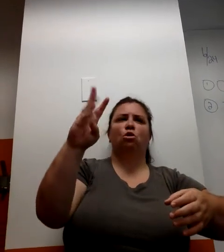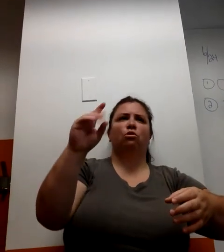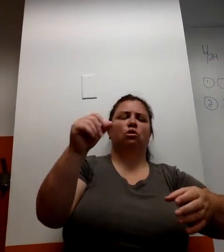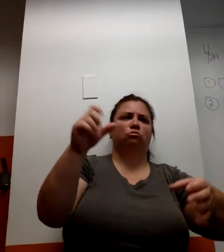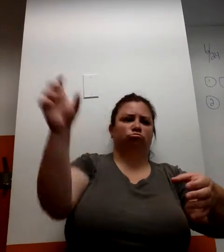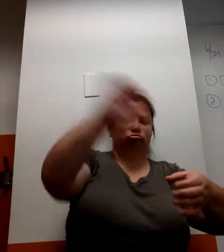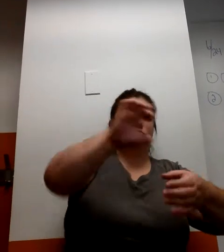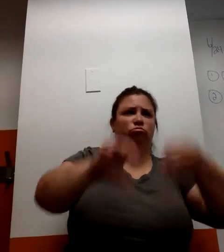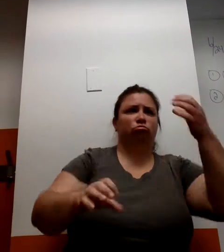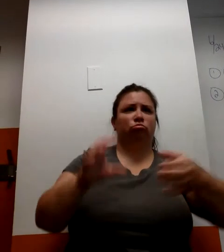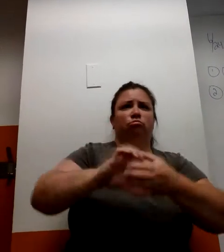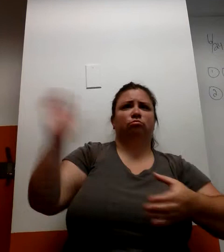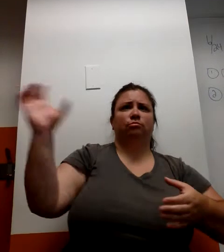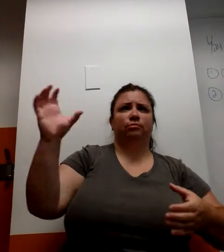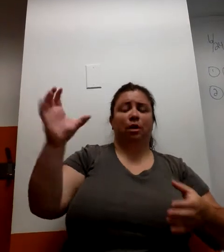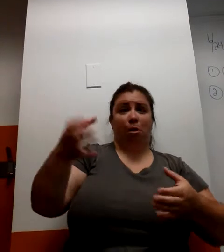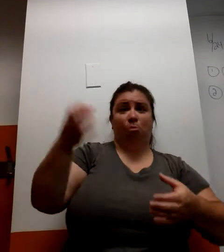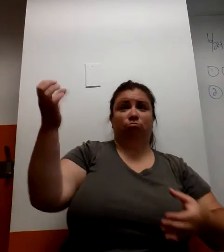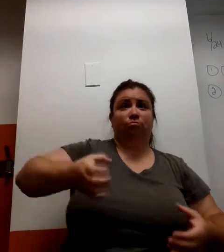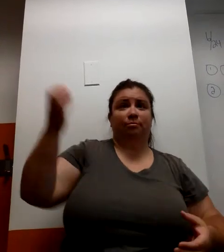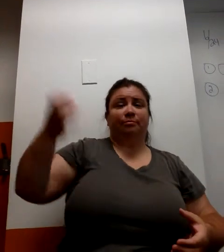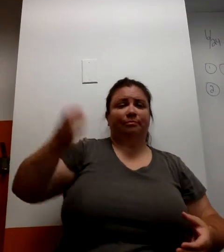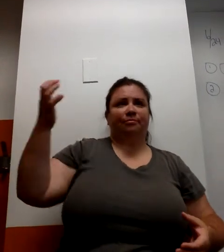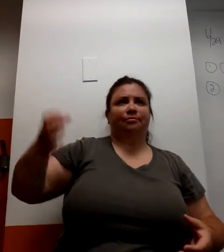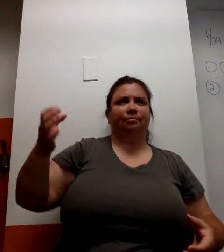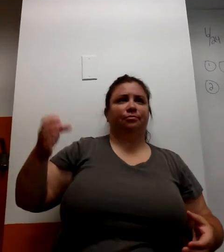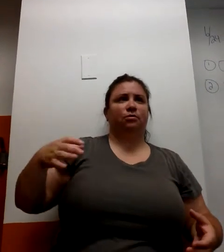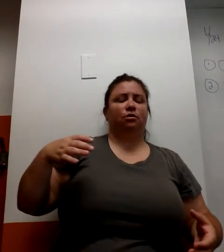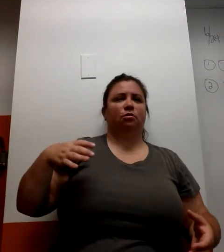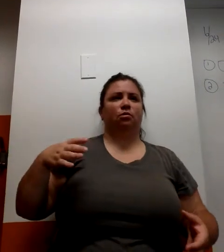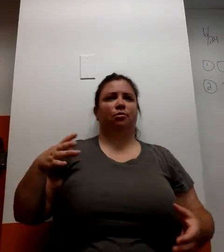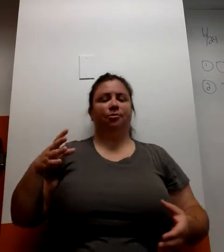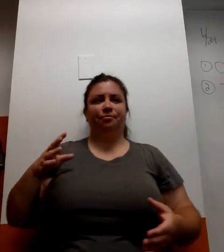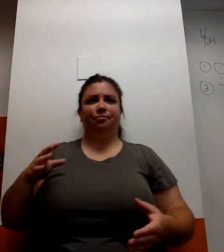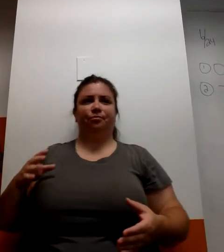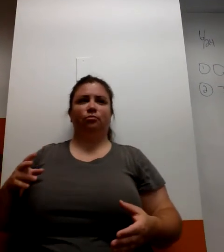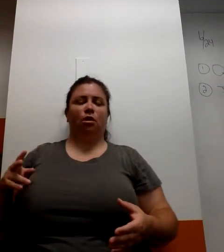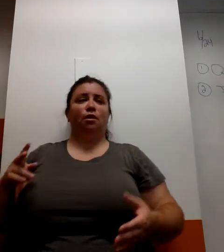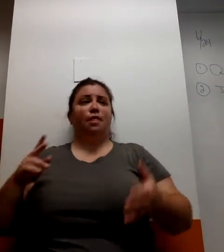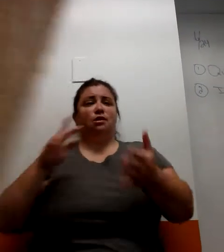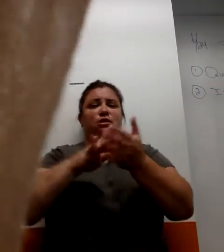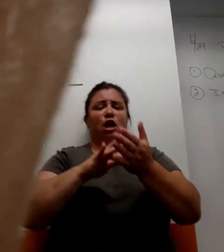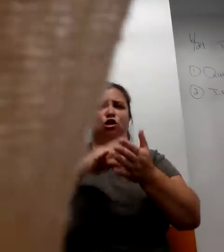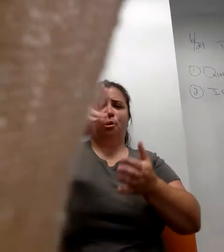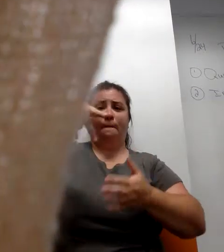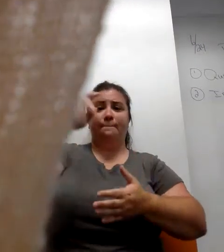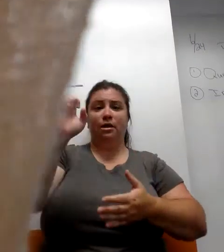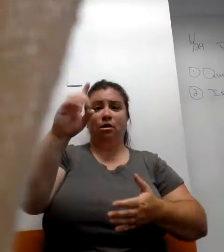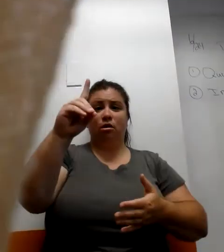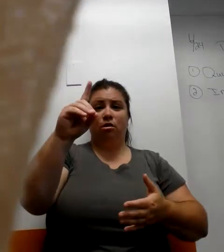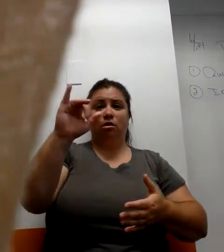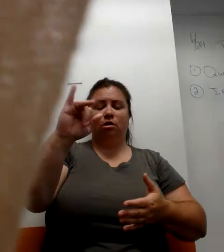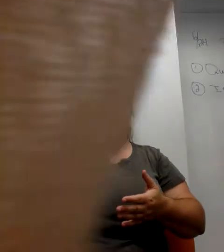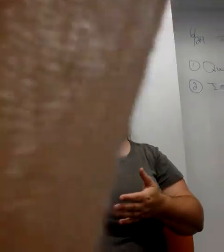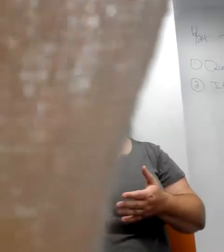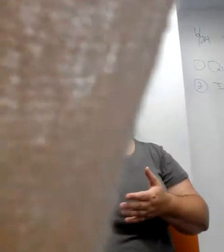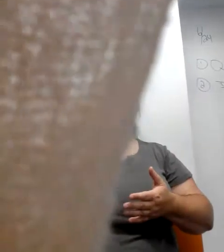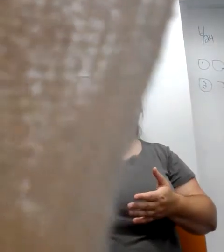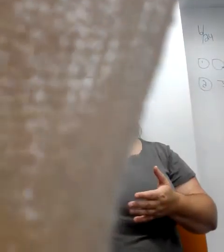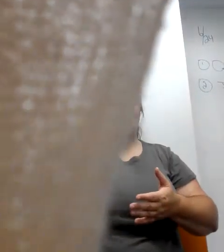so apparently while my brother was doing this internship, like the pediatrician was like went on a tiny rant about emergency, saying it didn't No work. shaking. And